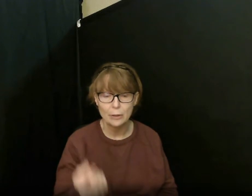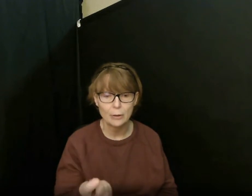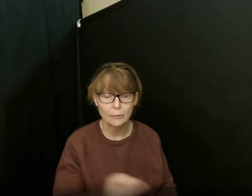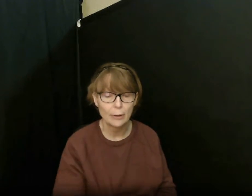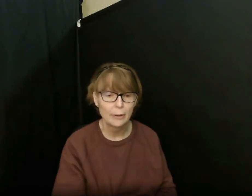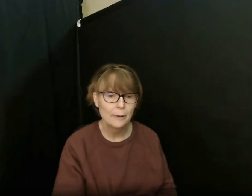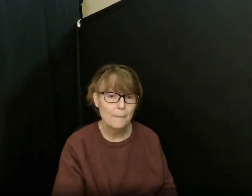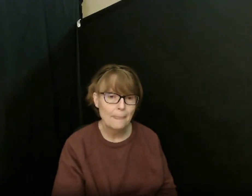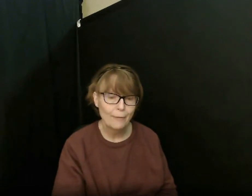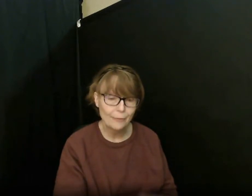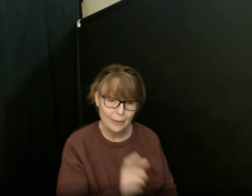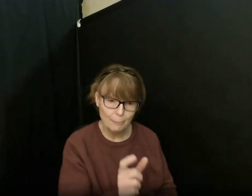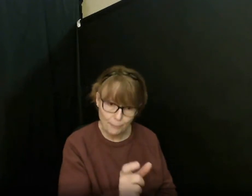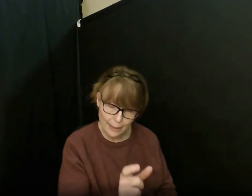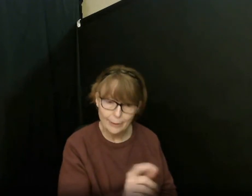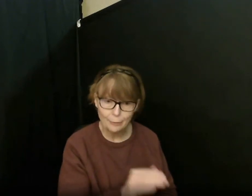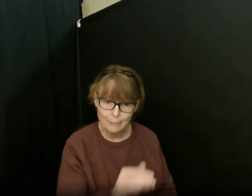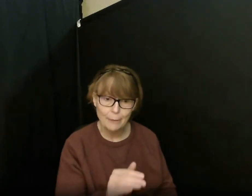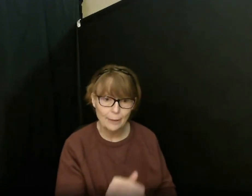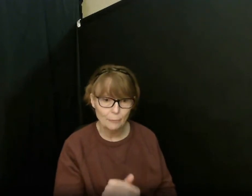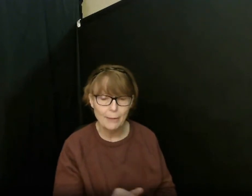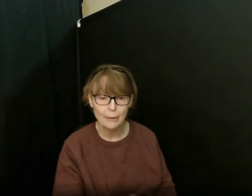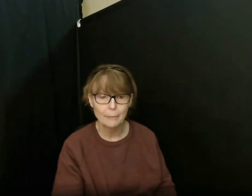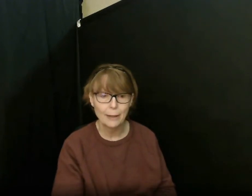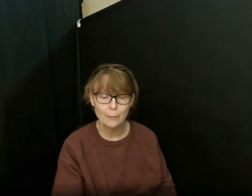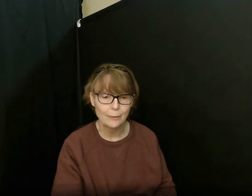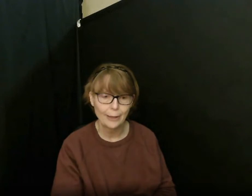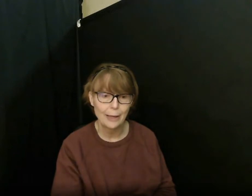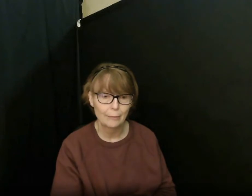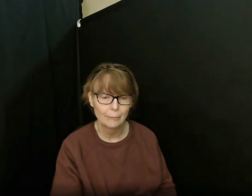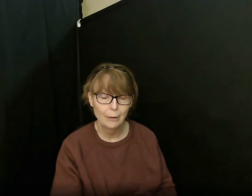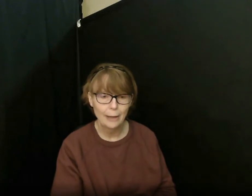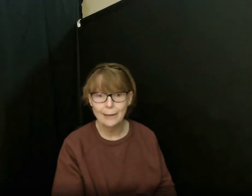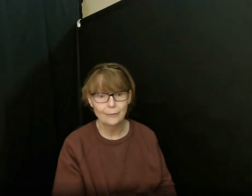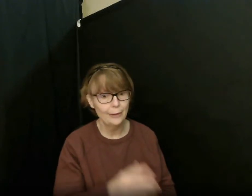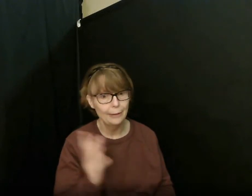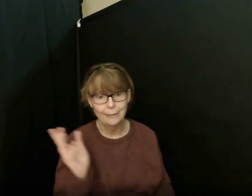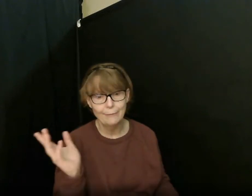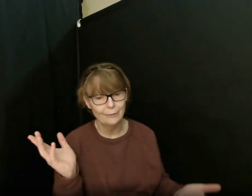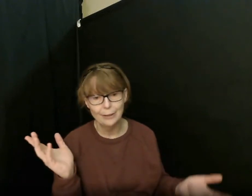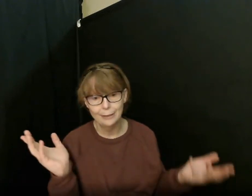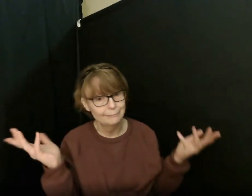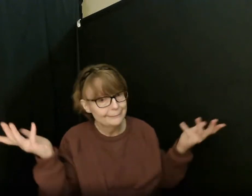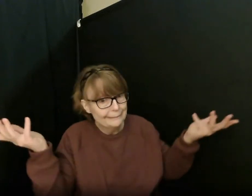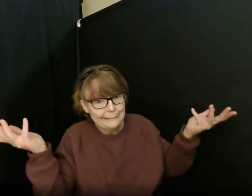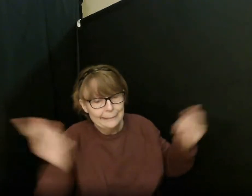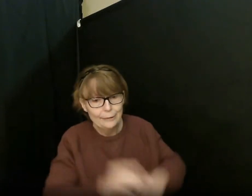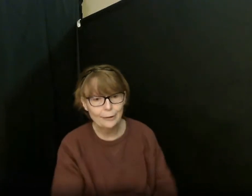years. If I've seen it in print, I can remember how to spell it, but otherwise I can't. I can't see it. I haven't seen it. Your guess